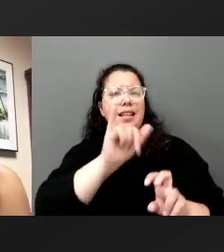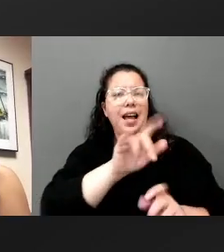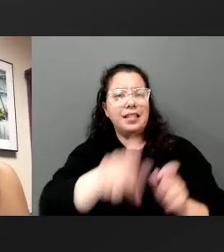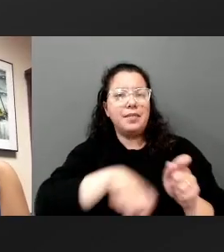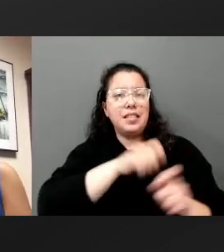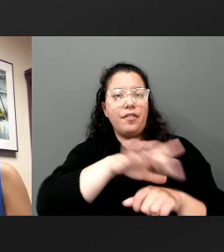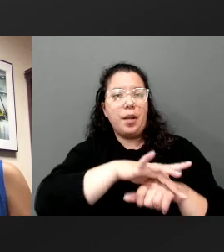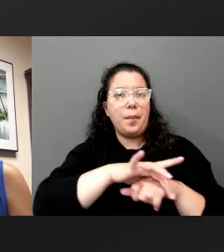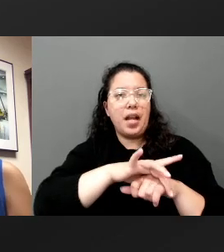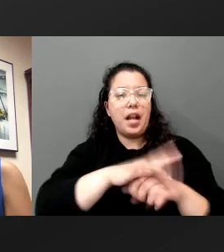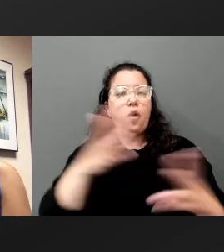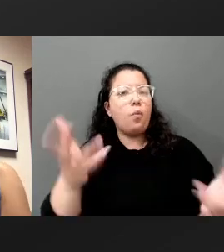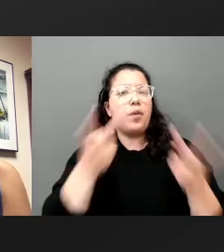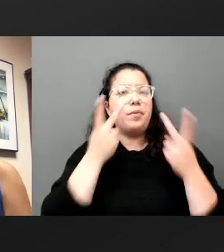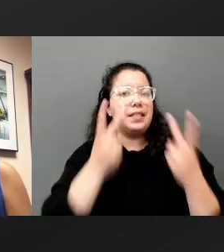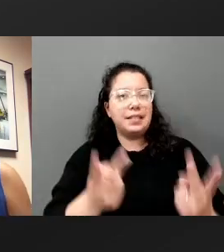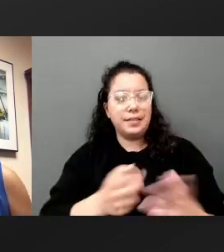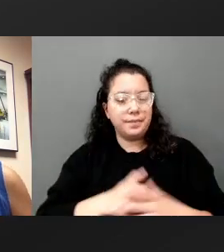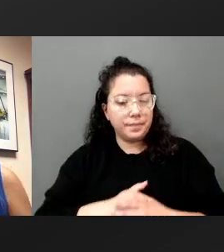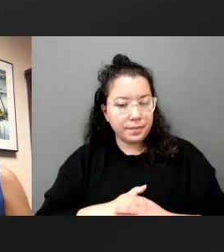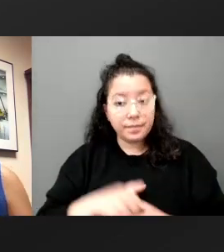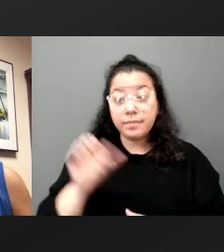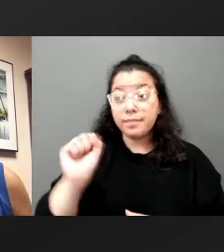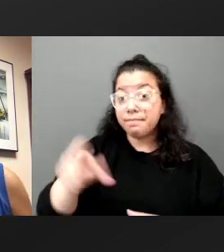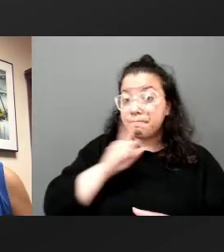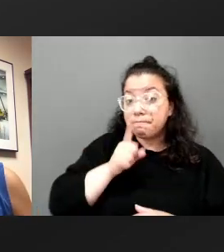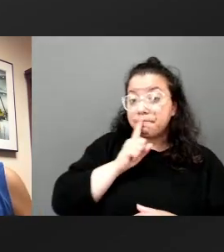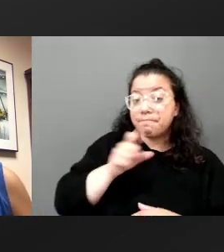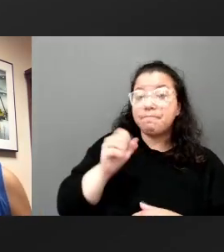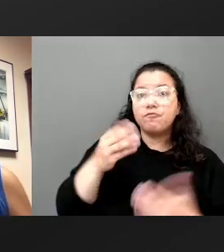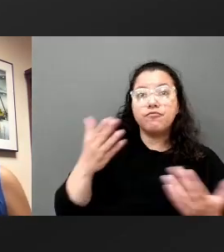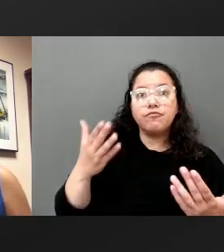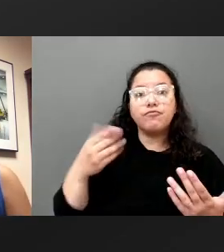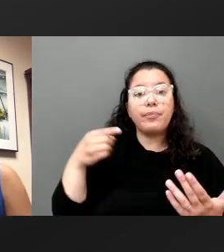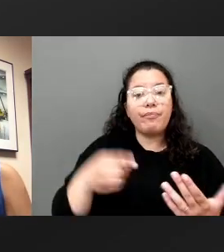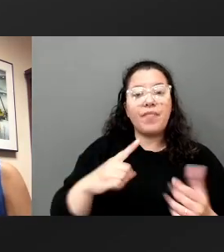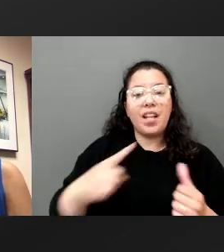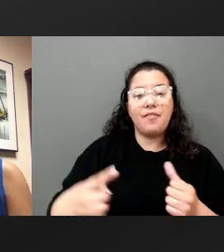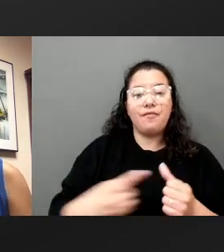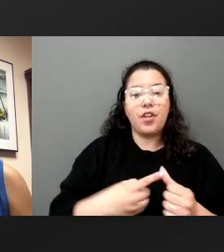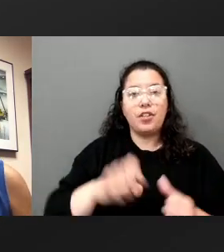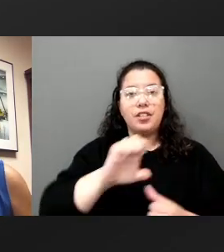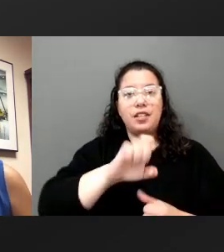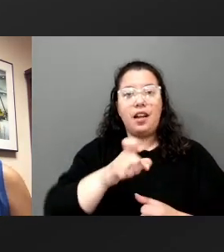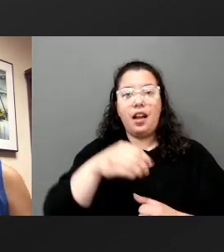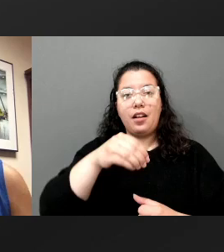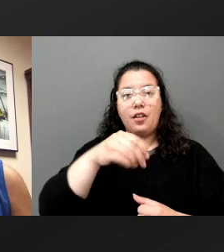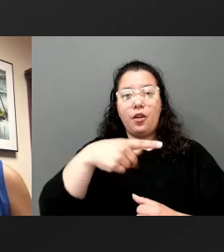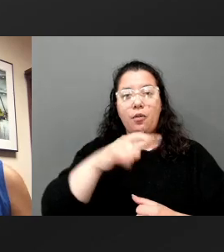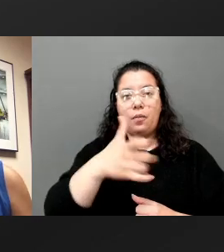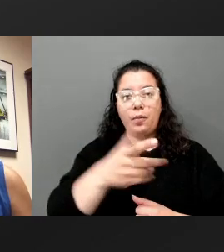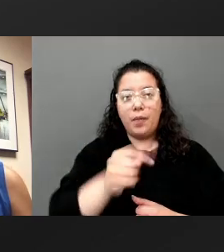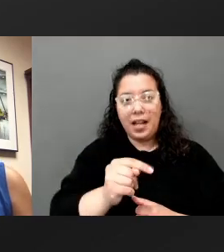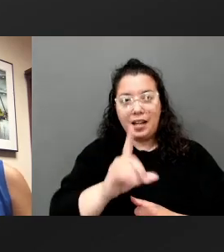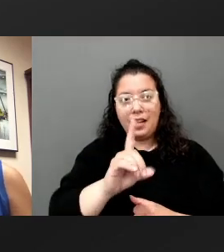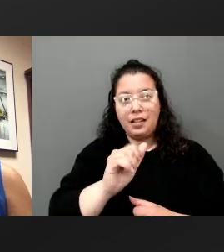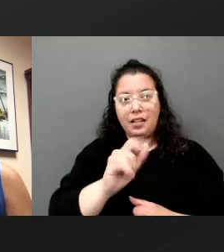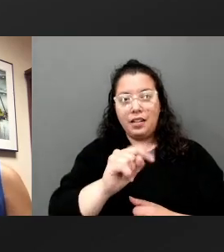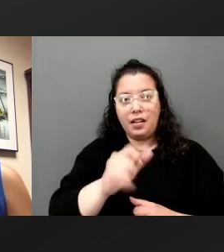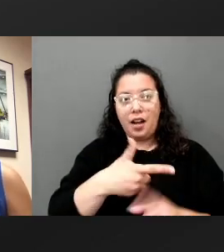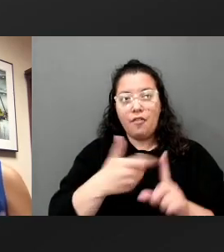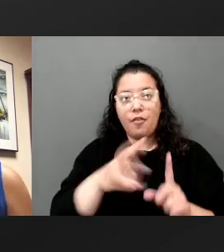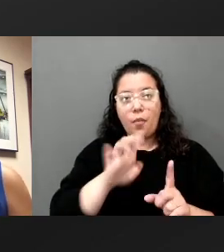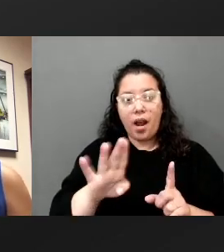Sure, absolutely. So this is exciting. It is the first exoplanet data to come from Webb. And what you're seeing here is not